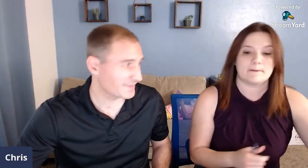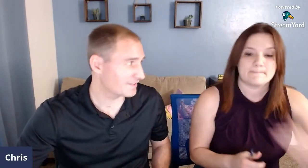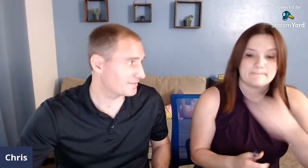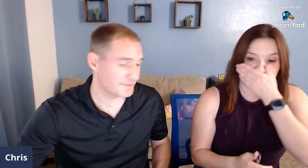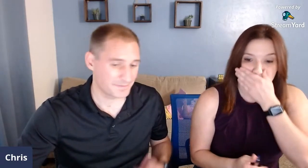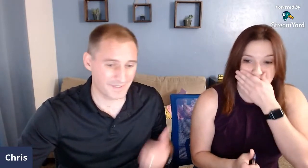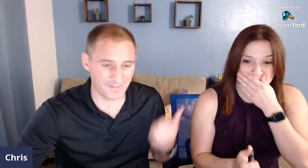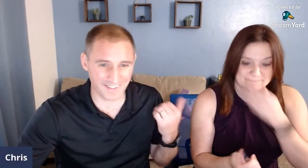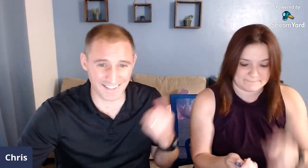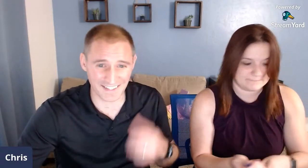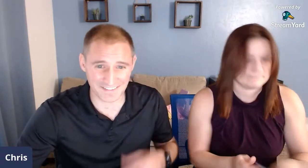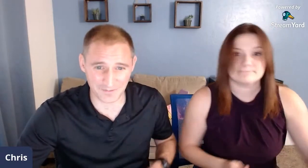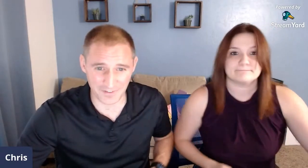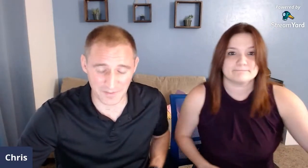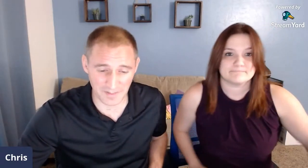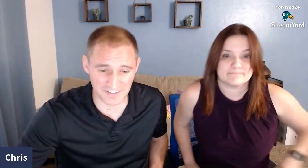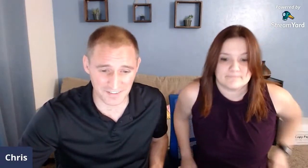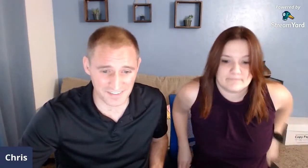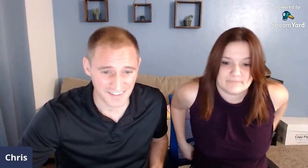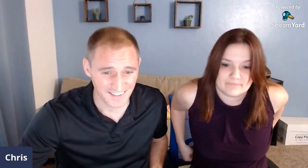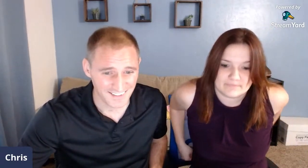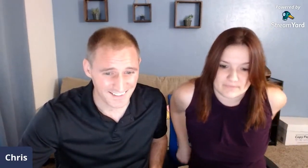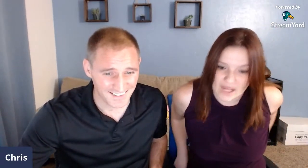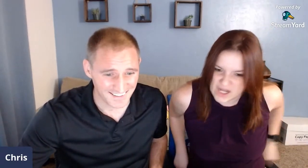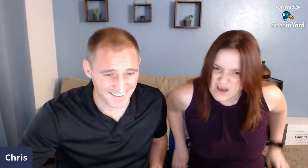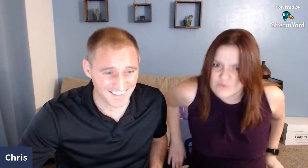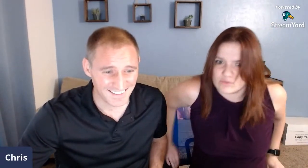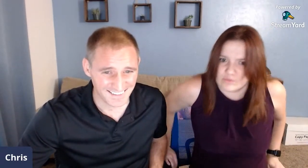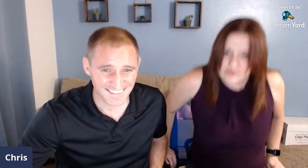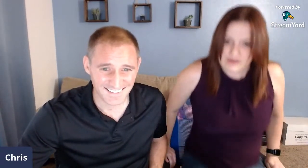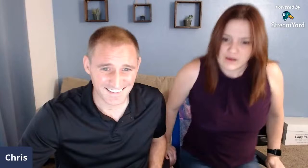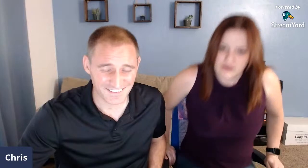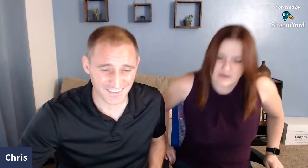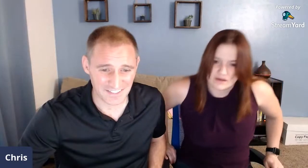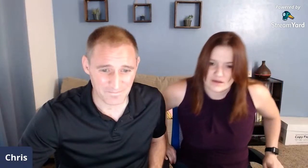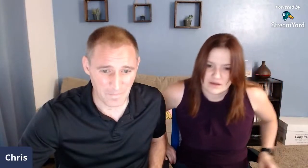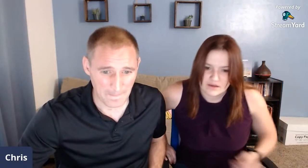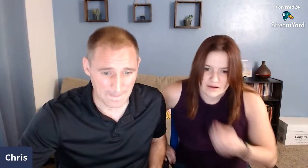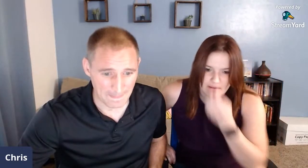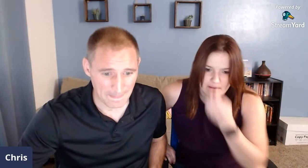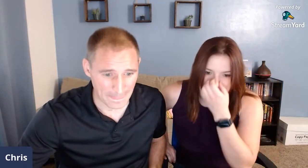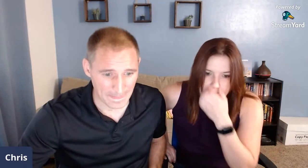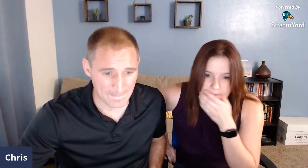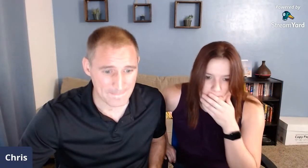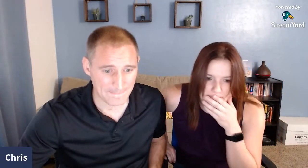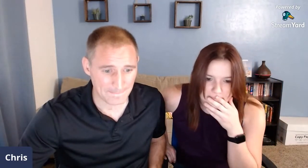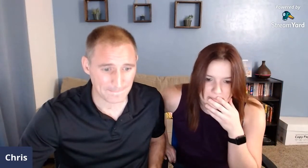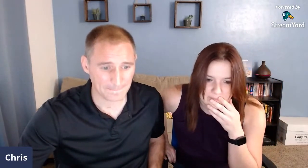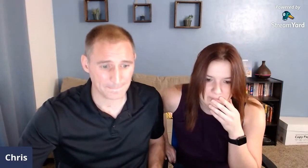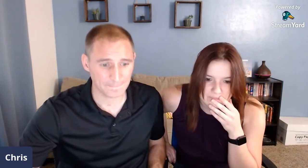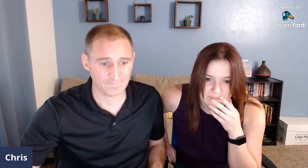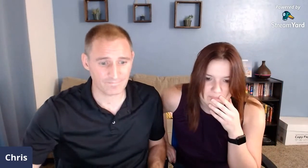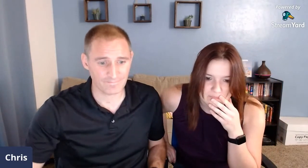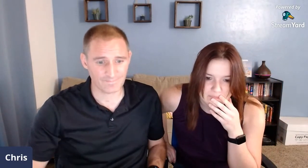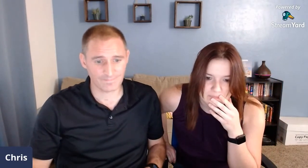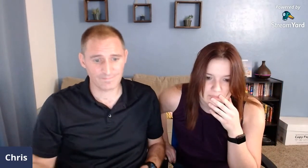was, right? You are worthy. Get that for some of my students. I know. On the back, it's got you worthy, and then it